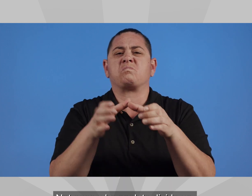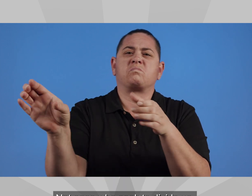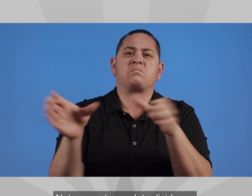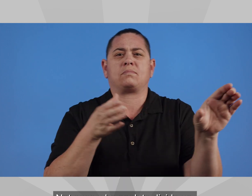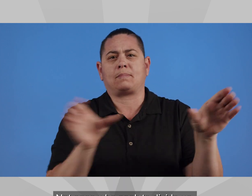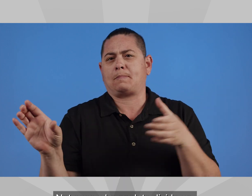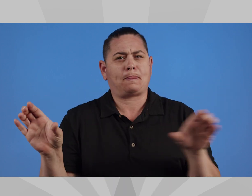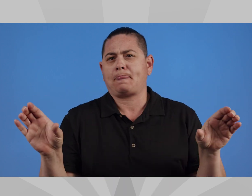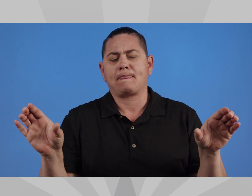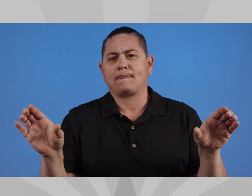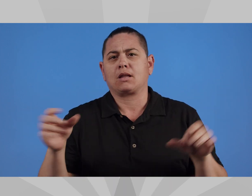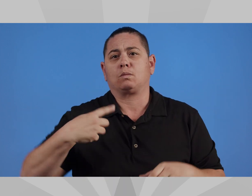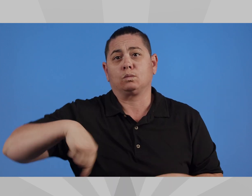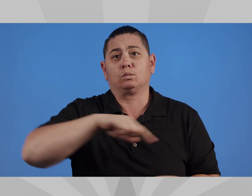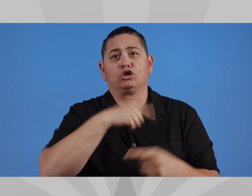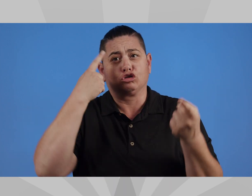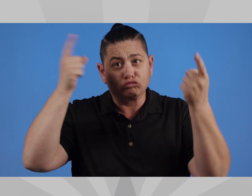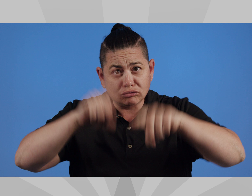to divide us.